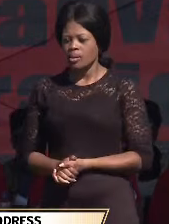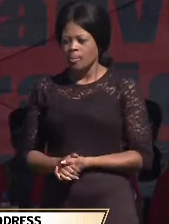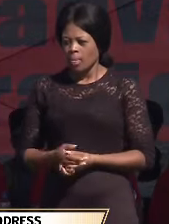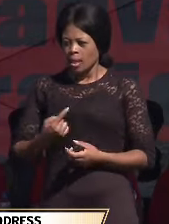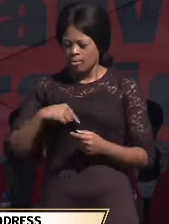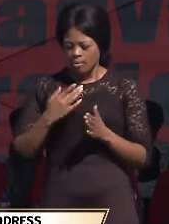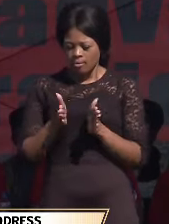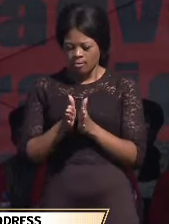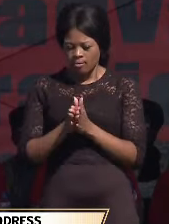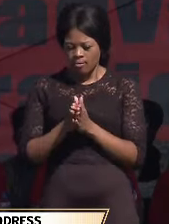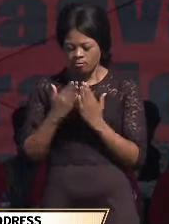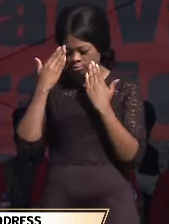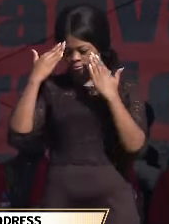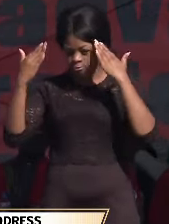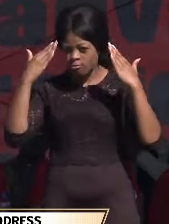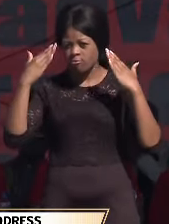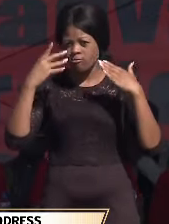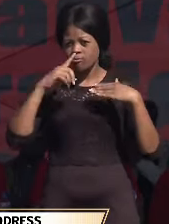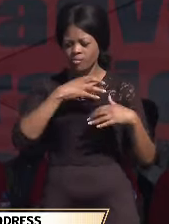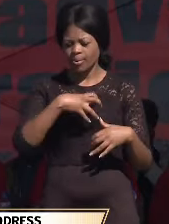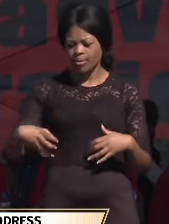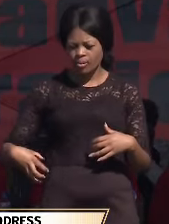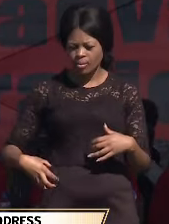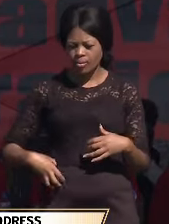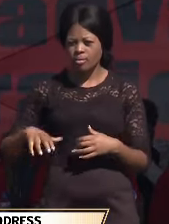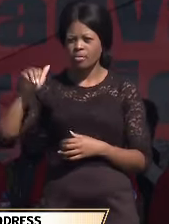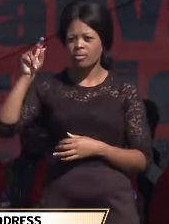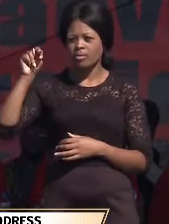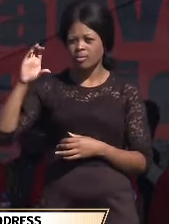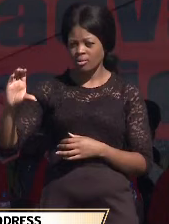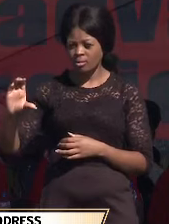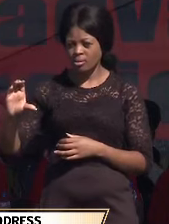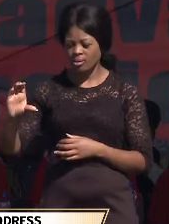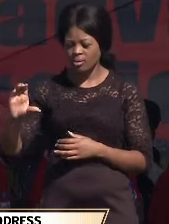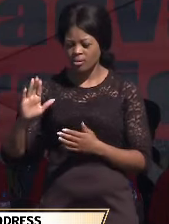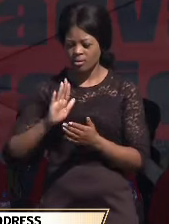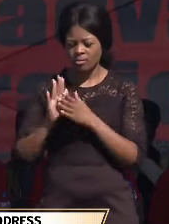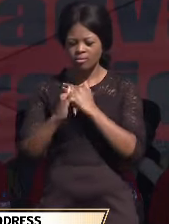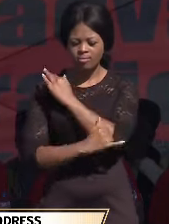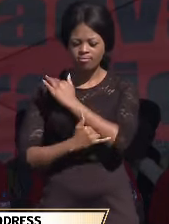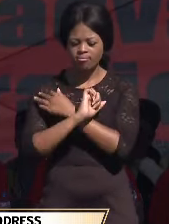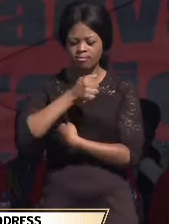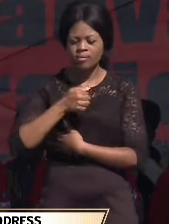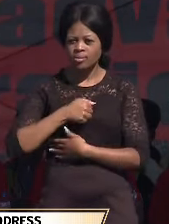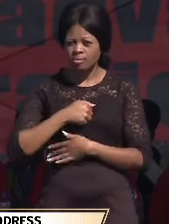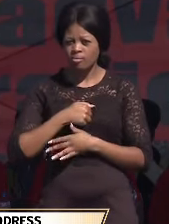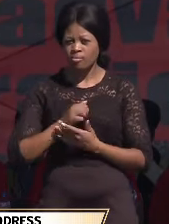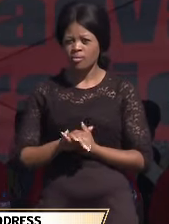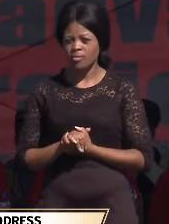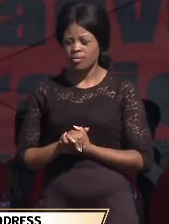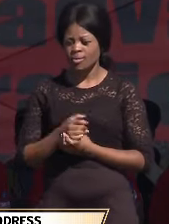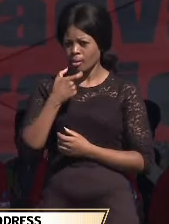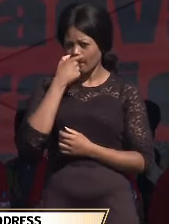Ngicela ukuqala ngibingelele upresident we-African National Congress nezwe lethu, Comrade